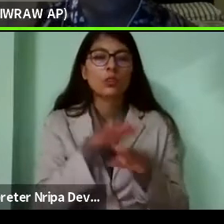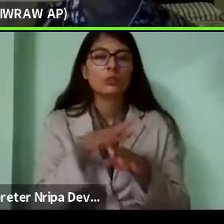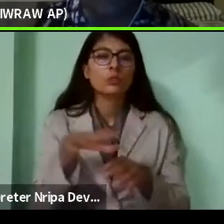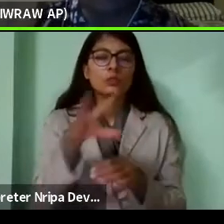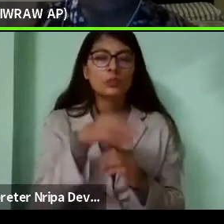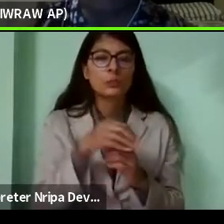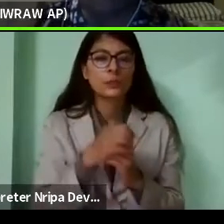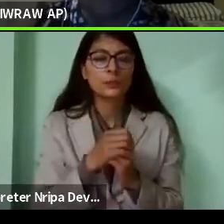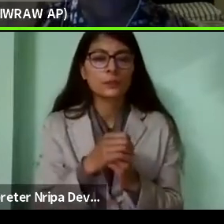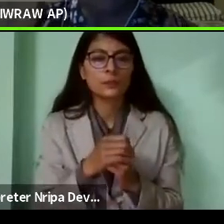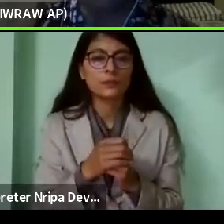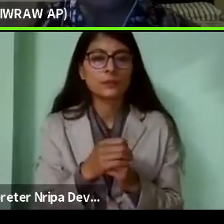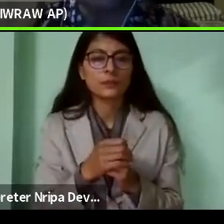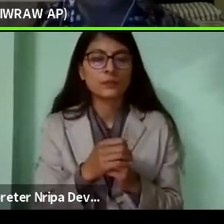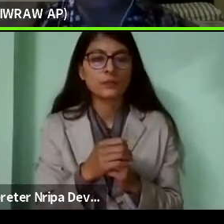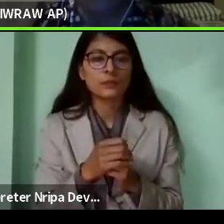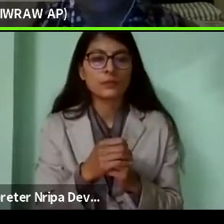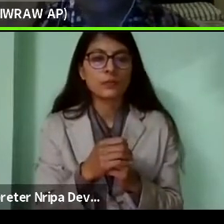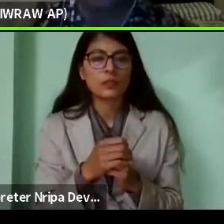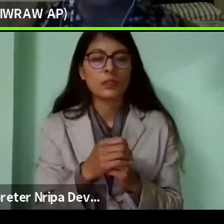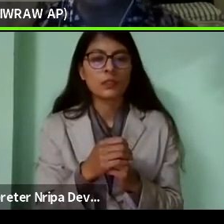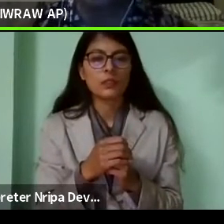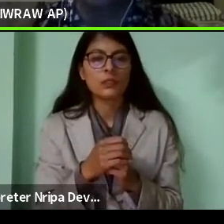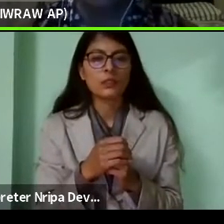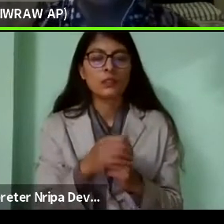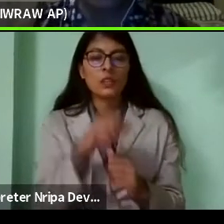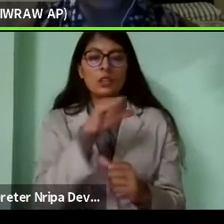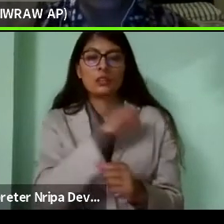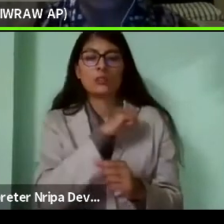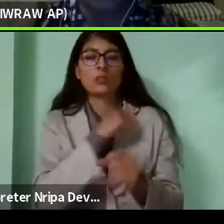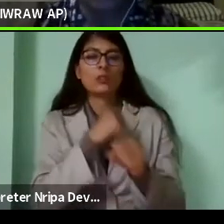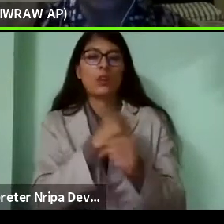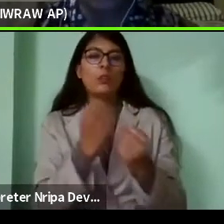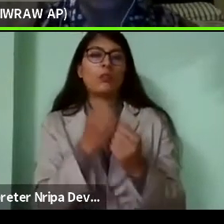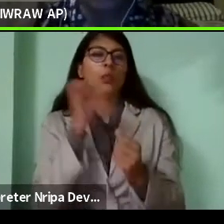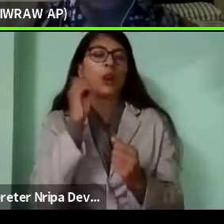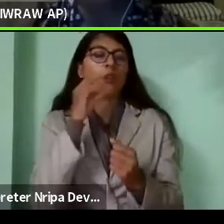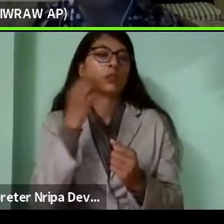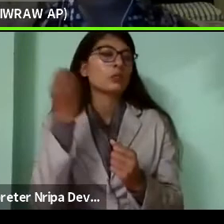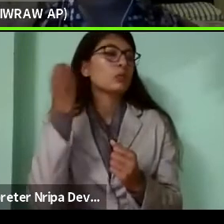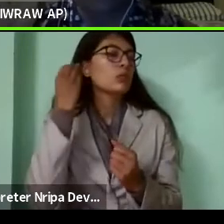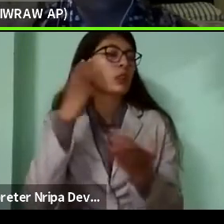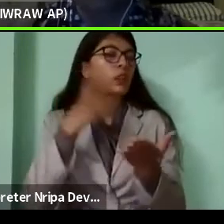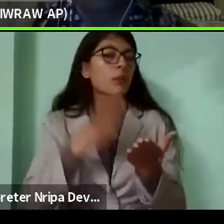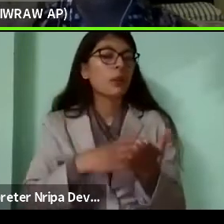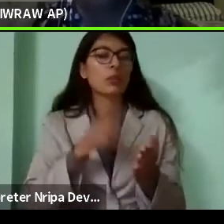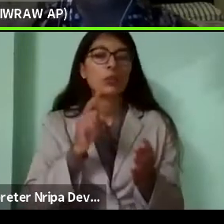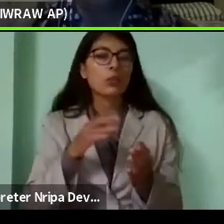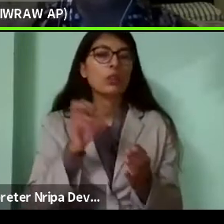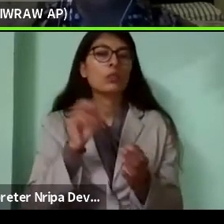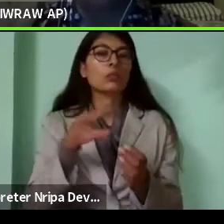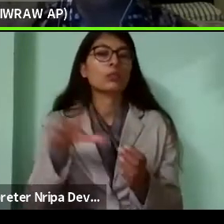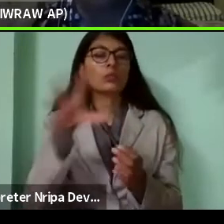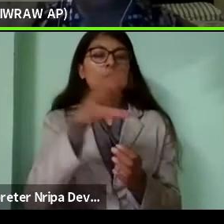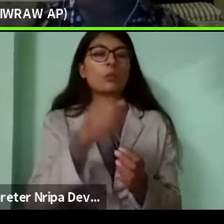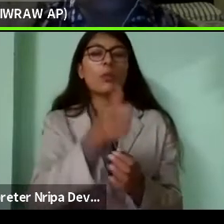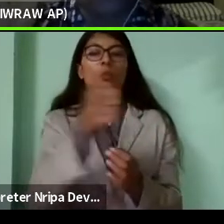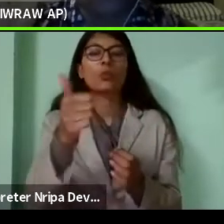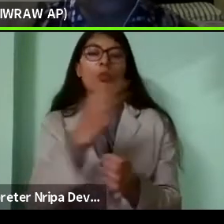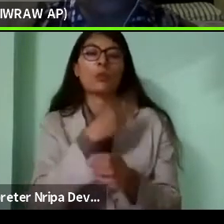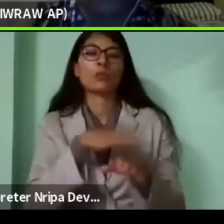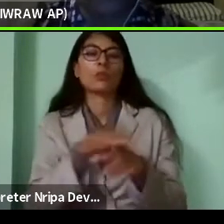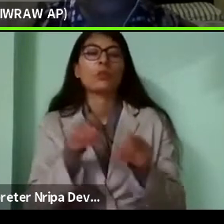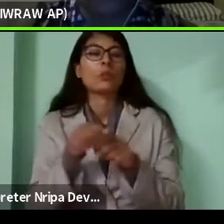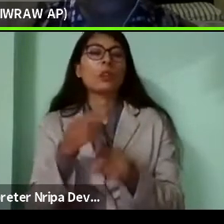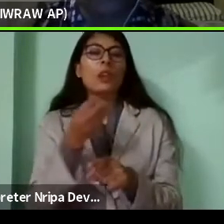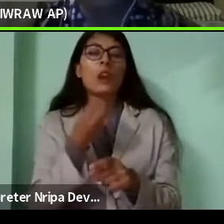to have the voices of sex workers heard, but also the voices of other people who